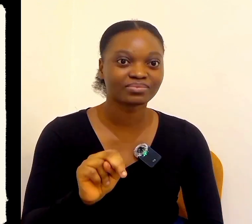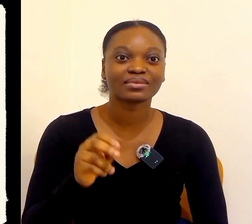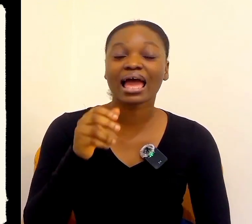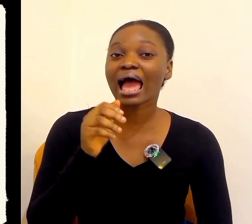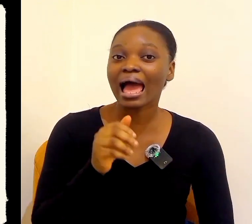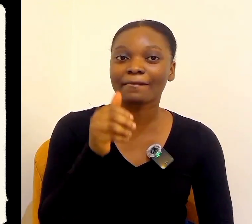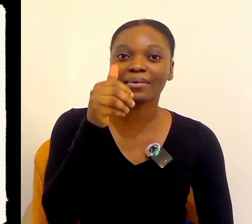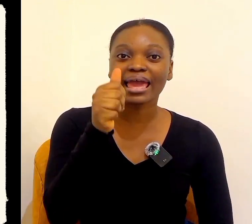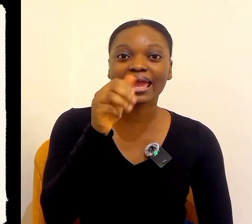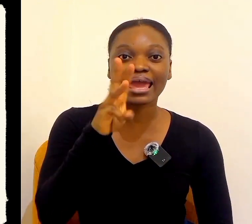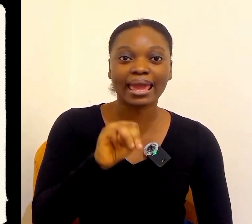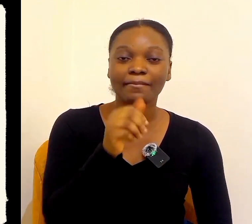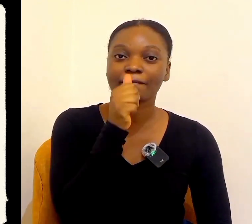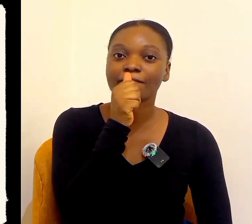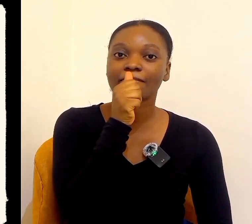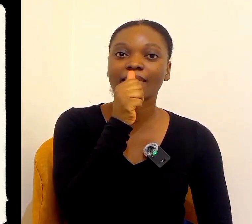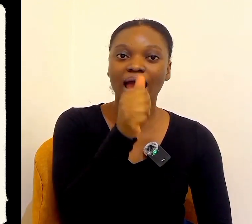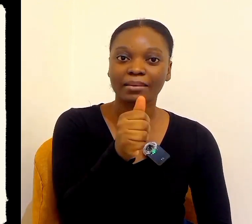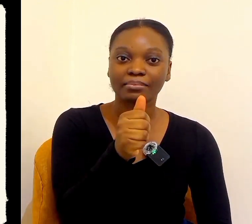an, A-M,